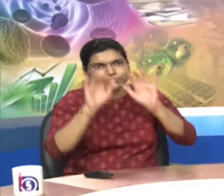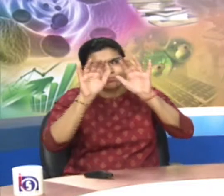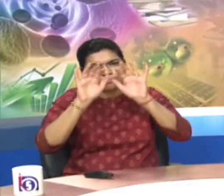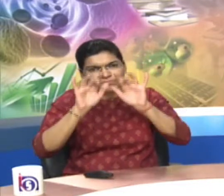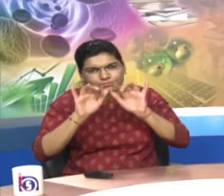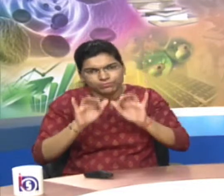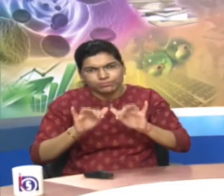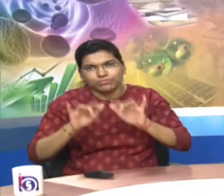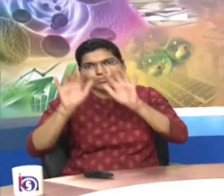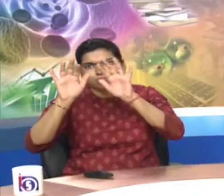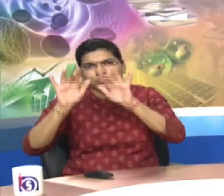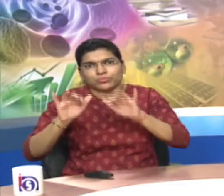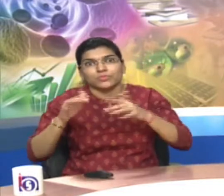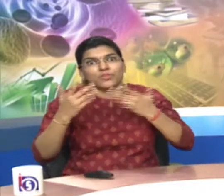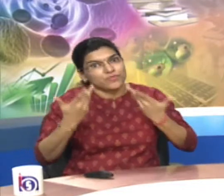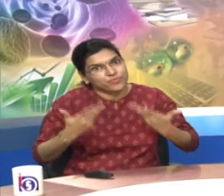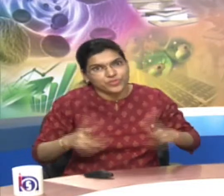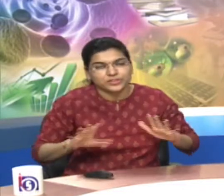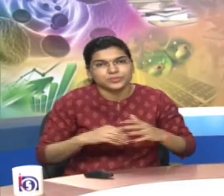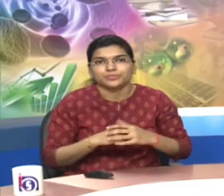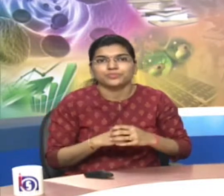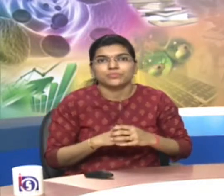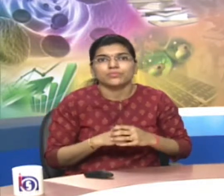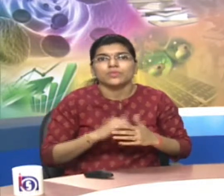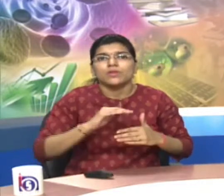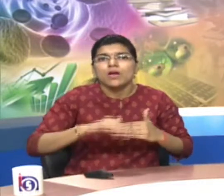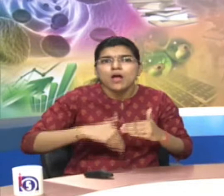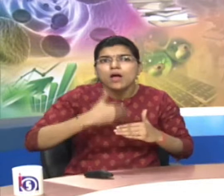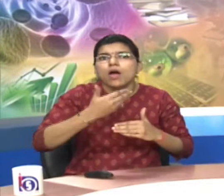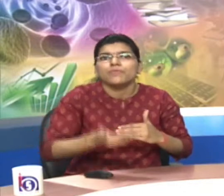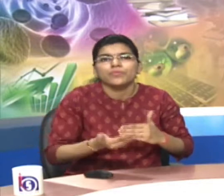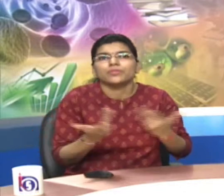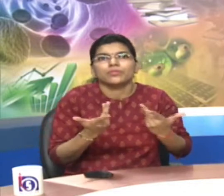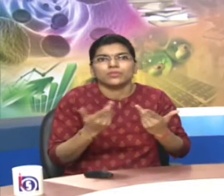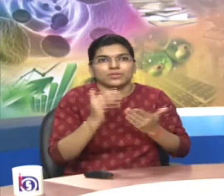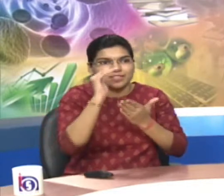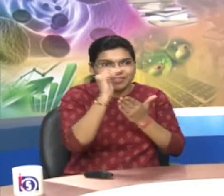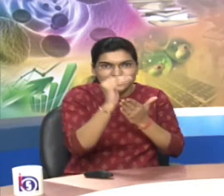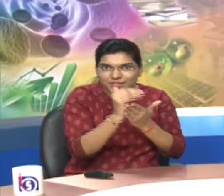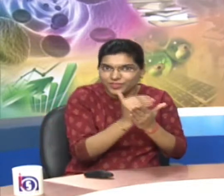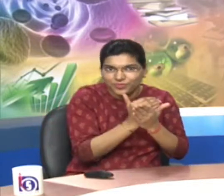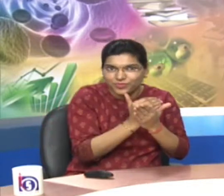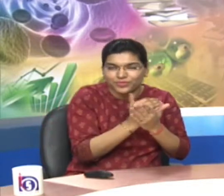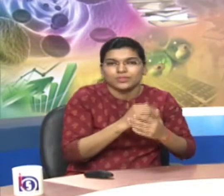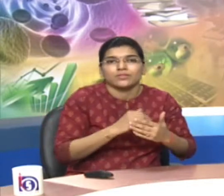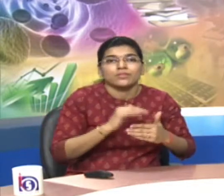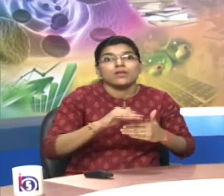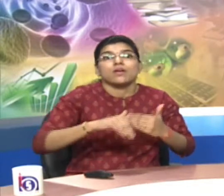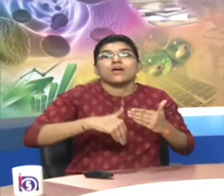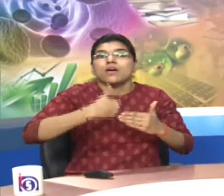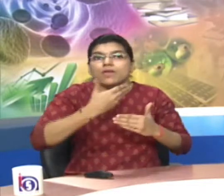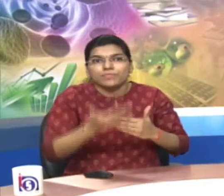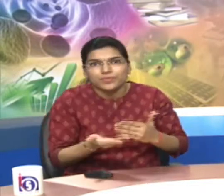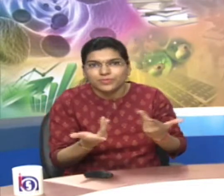we should do, we should when we are done with our data, then we should save the